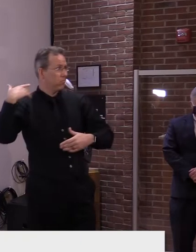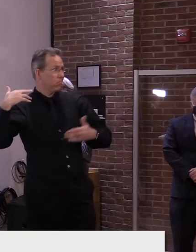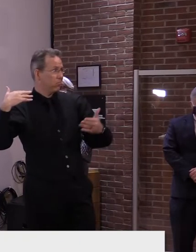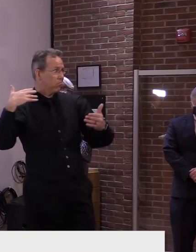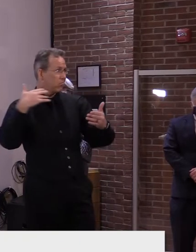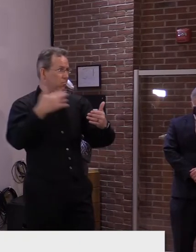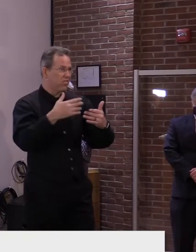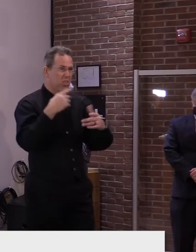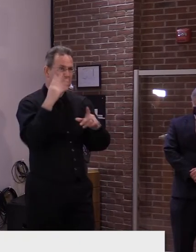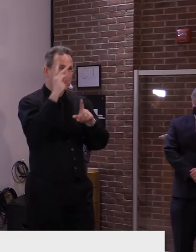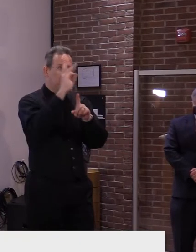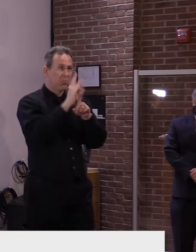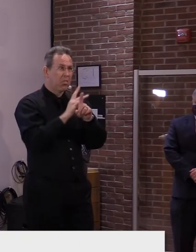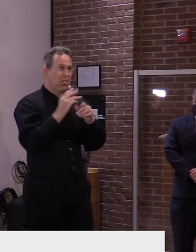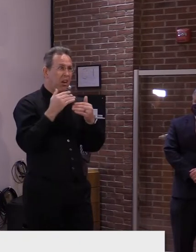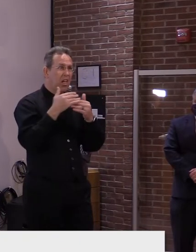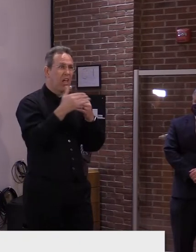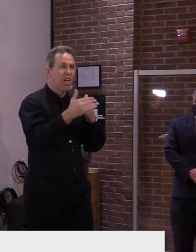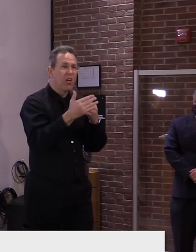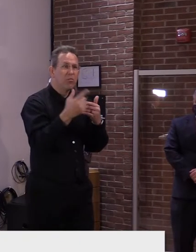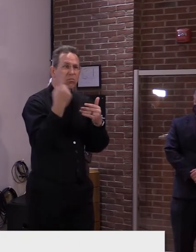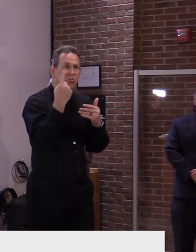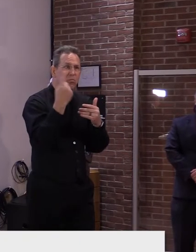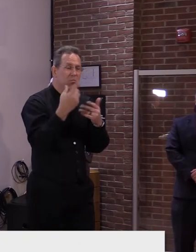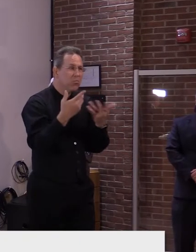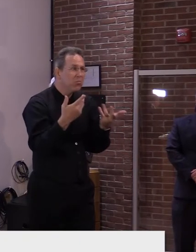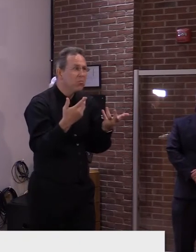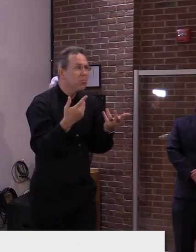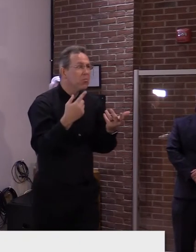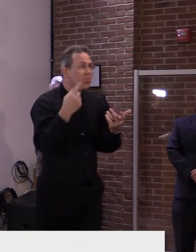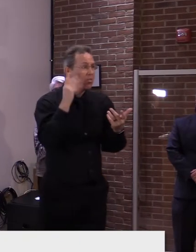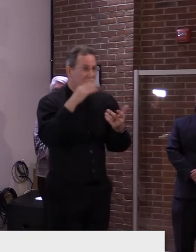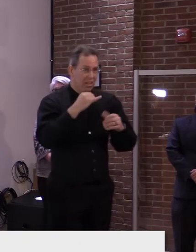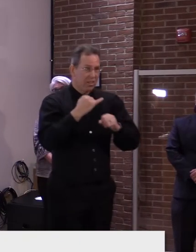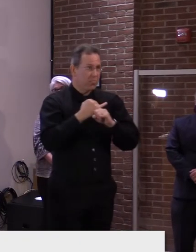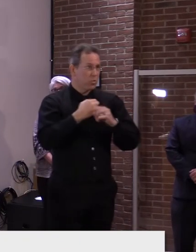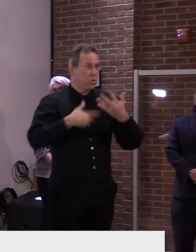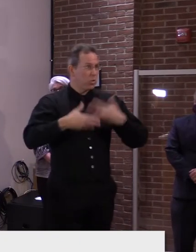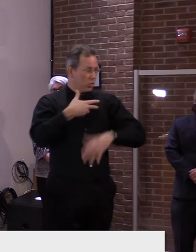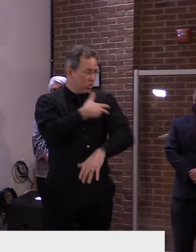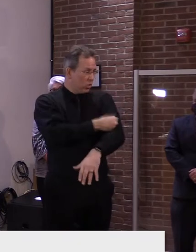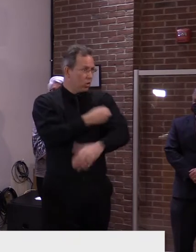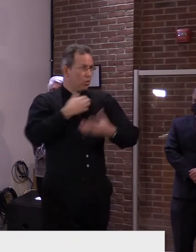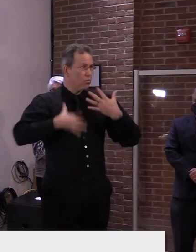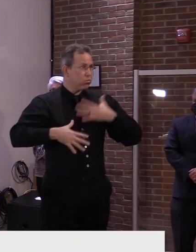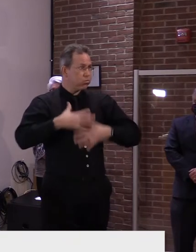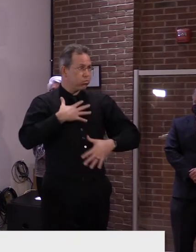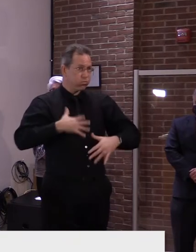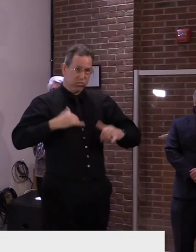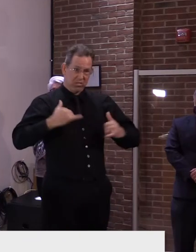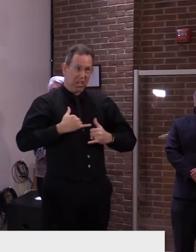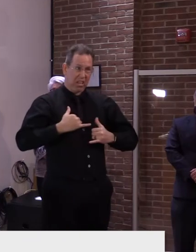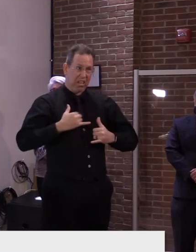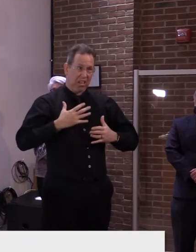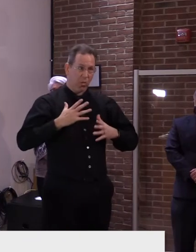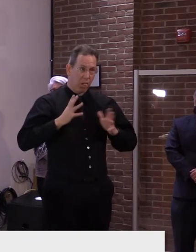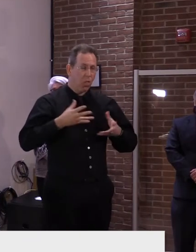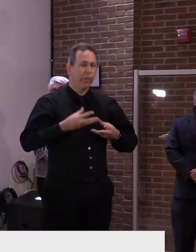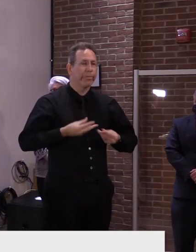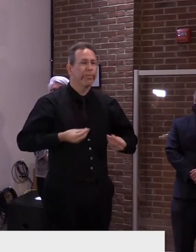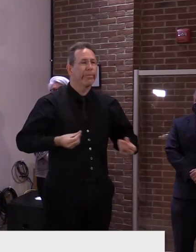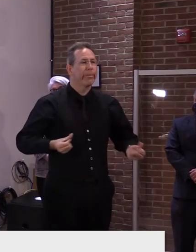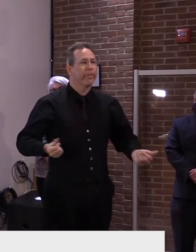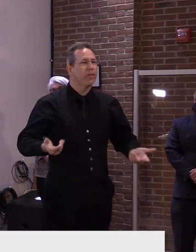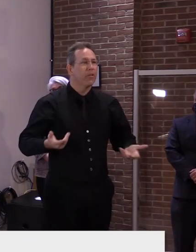if, you know, their immunity doesn't last that long, couldn't we be in a position of just seeing more